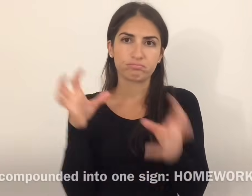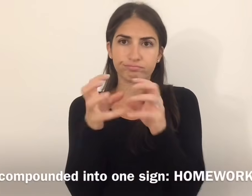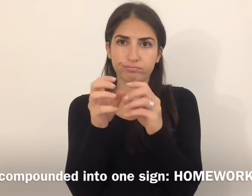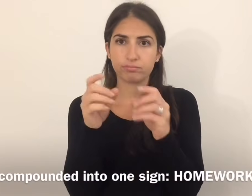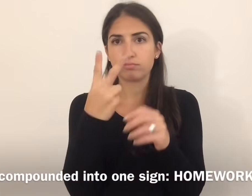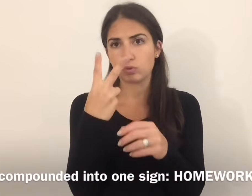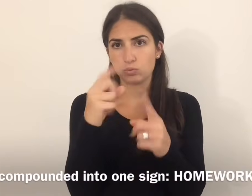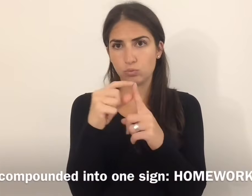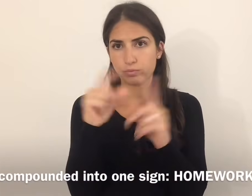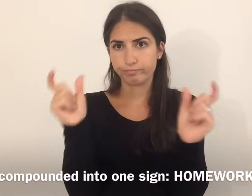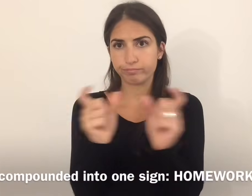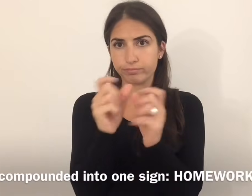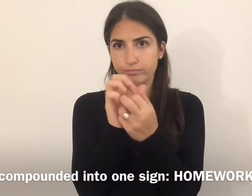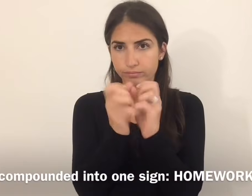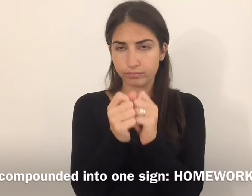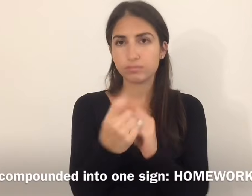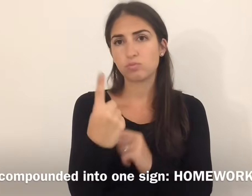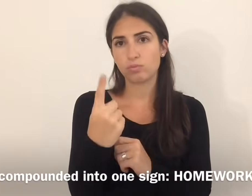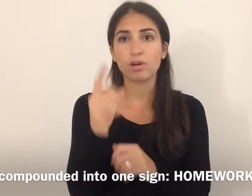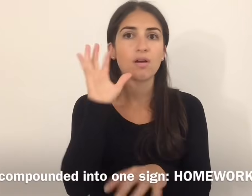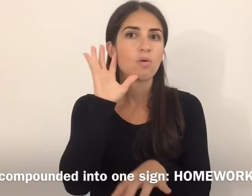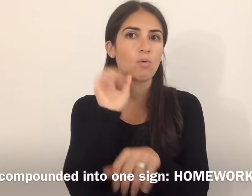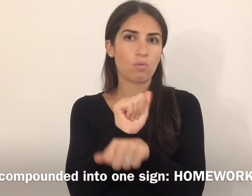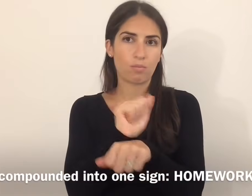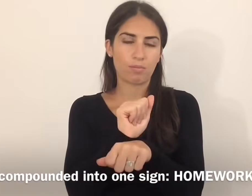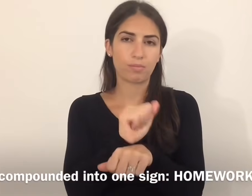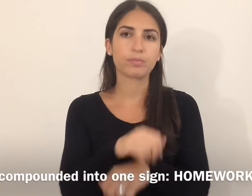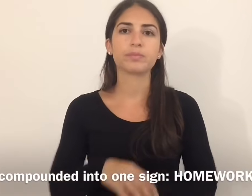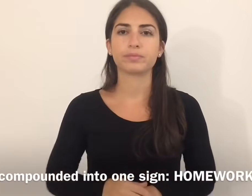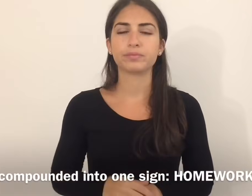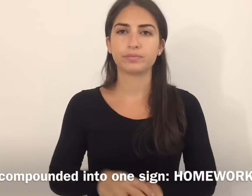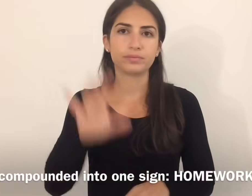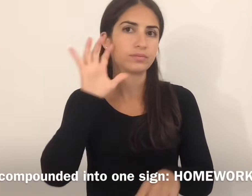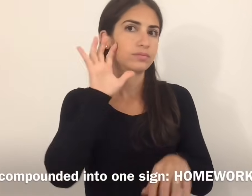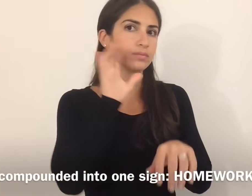Or you can combine it, the two words into one, homework.